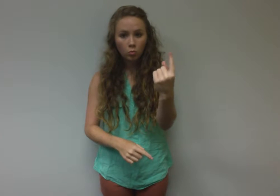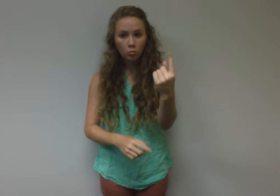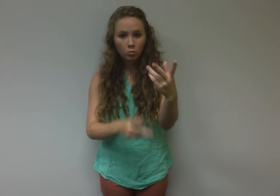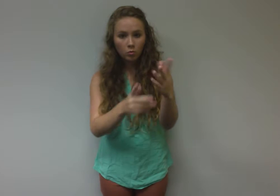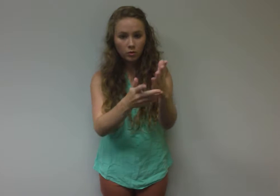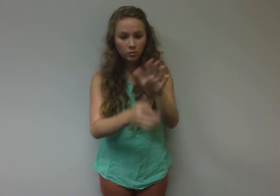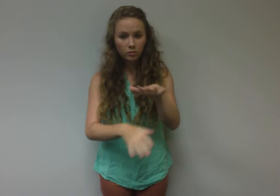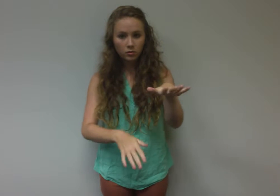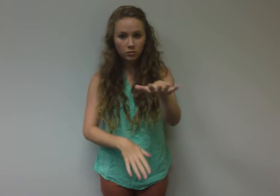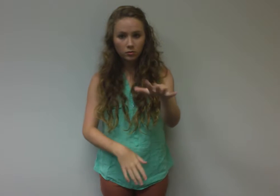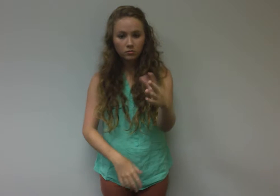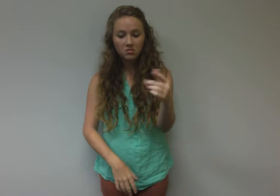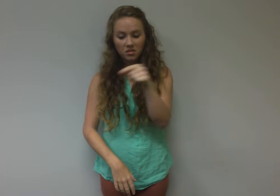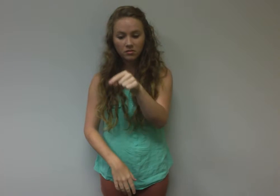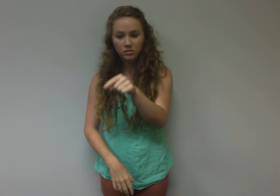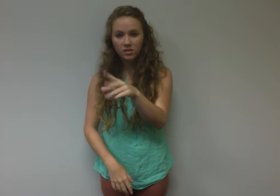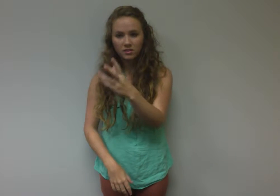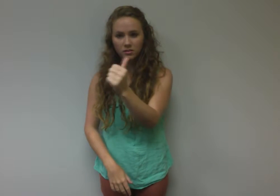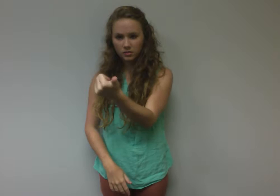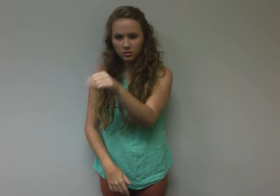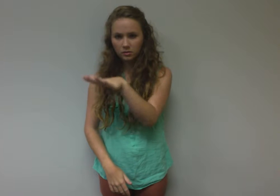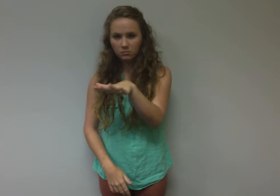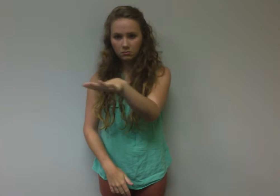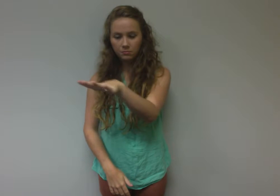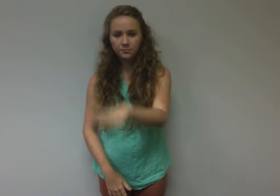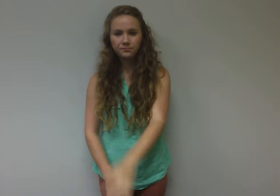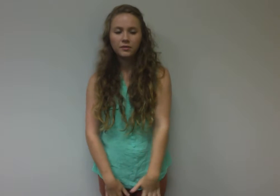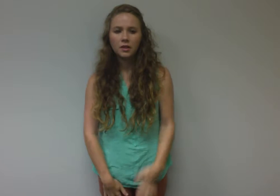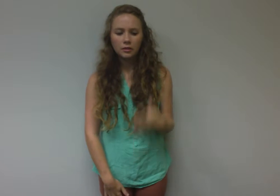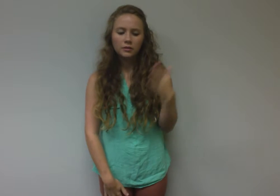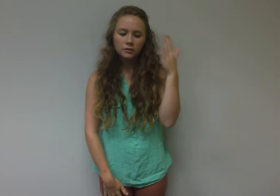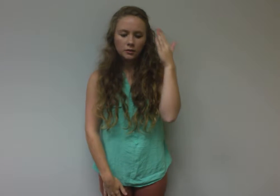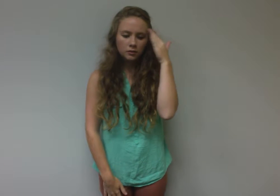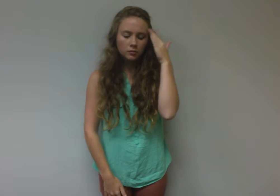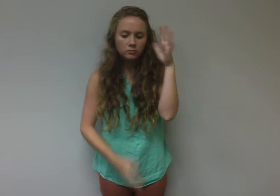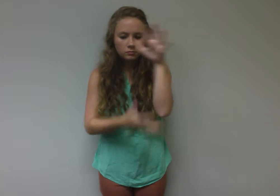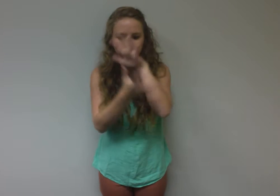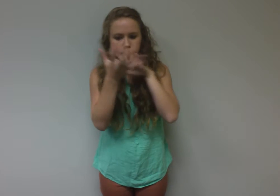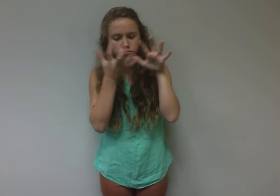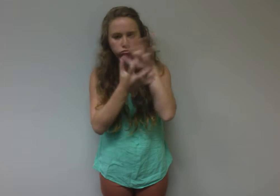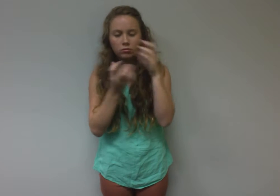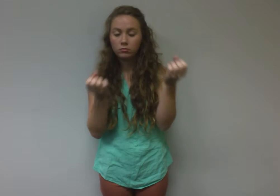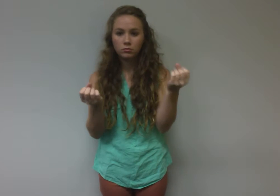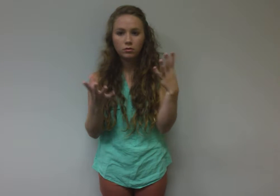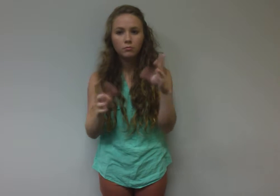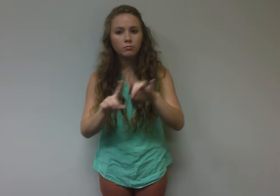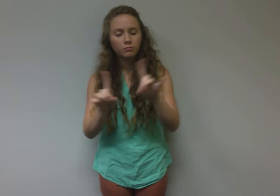this the tens place. And I know I'm going to confuse you a lot, but that's just so how everything looks. That's so everything looks easier later on. Okay, so you look